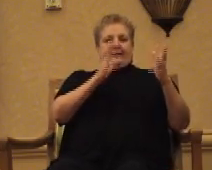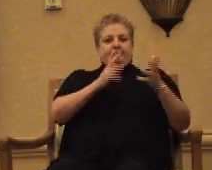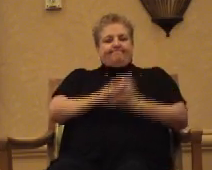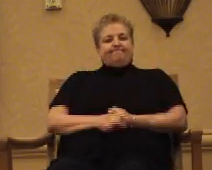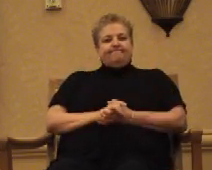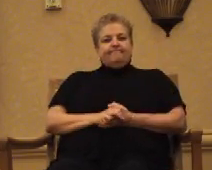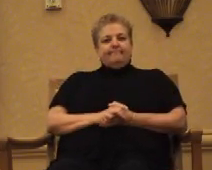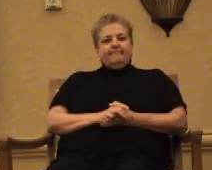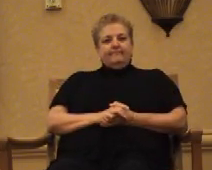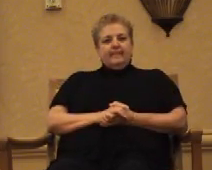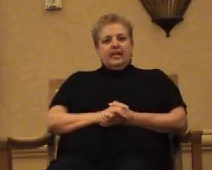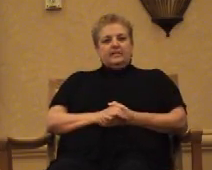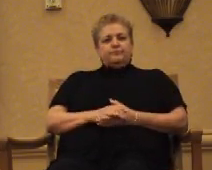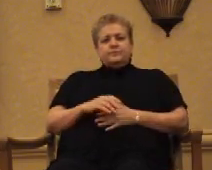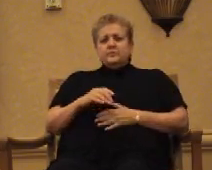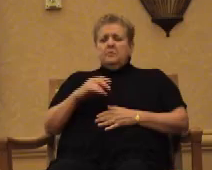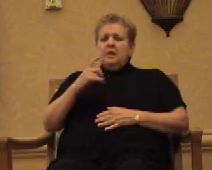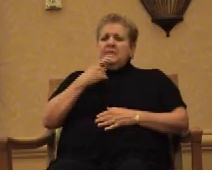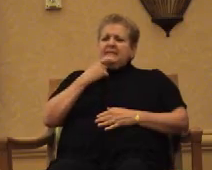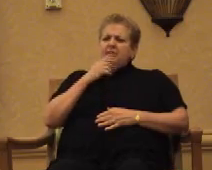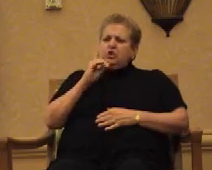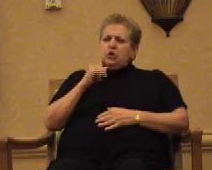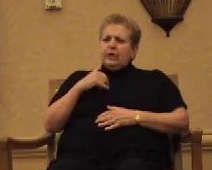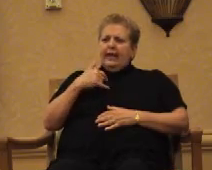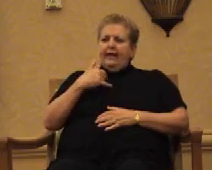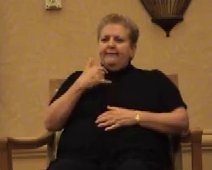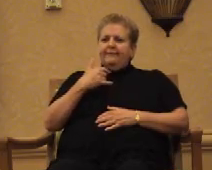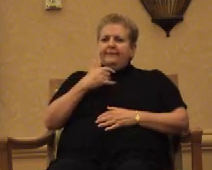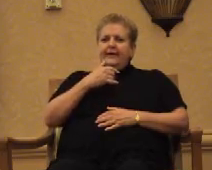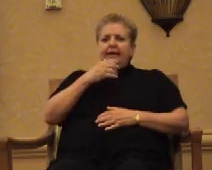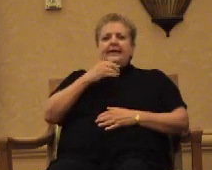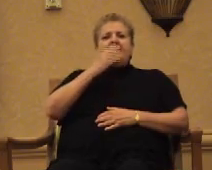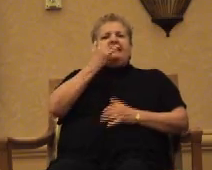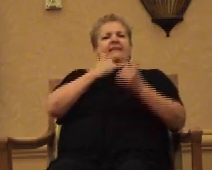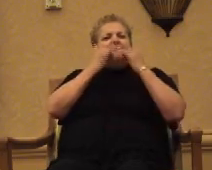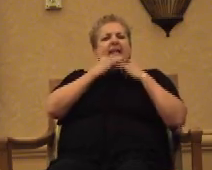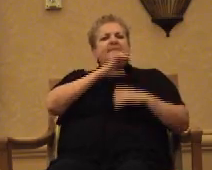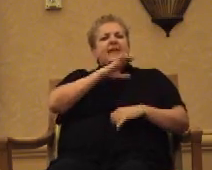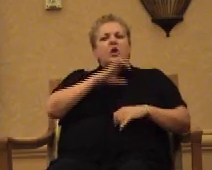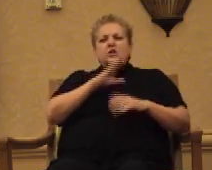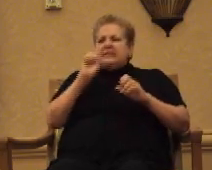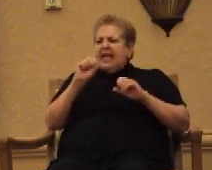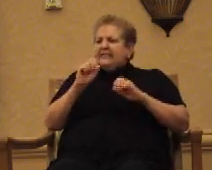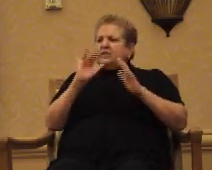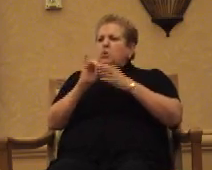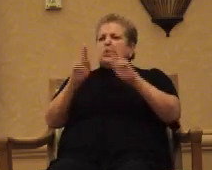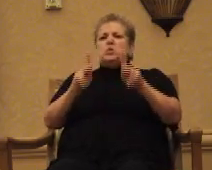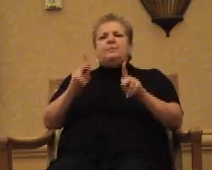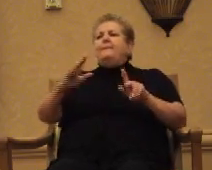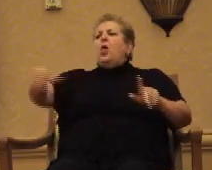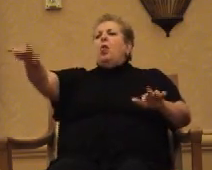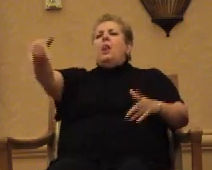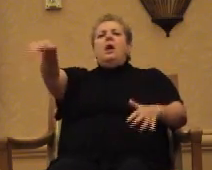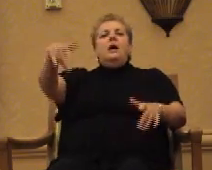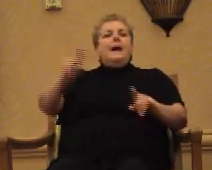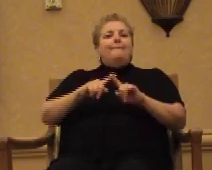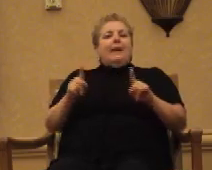and I thought I do see a lot of defective characters in the room, but that certainly doesn't apply to me. Then my mother follows me